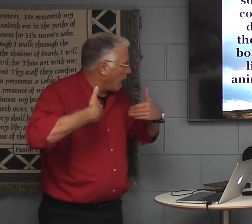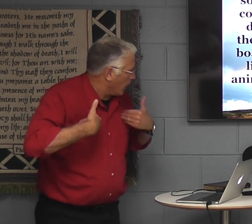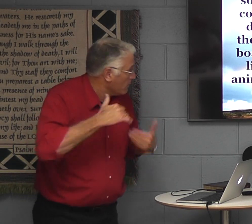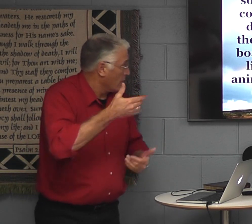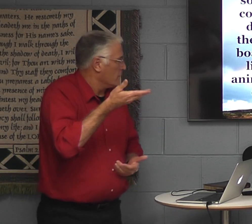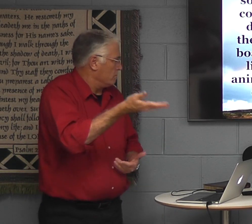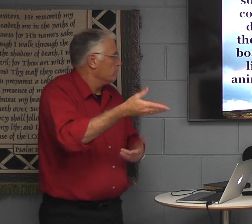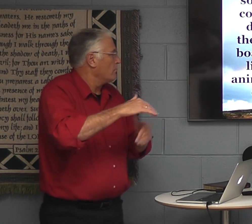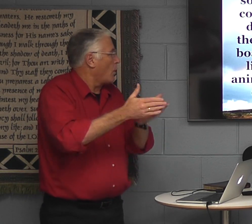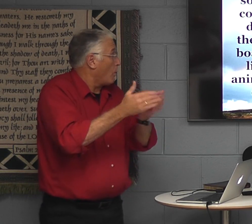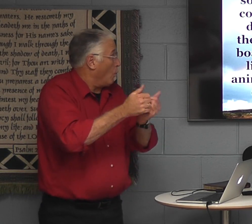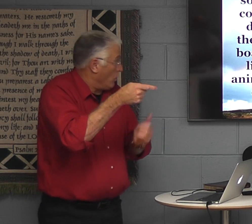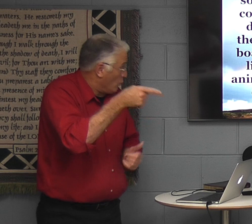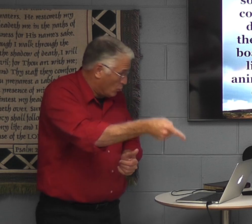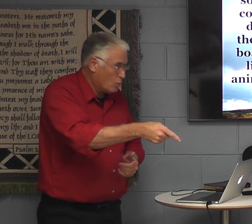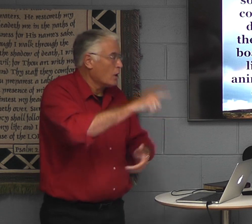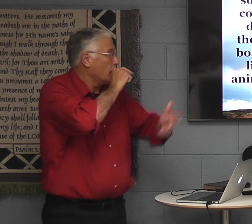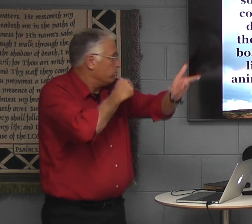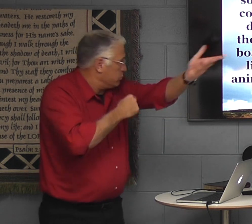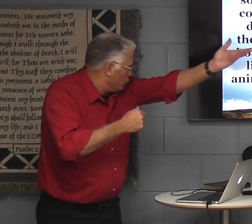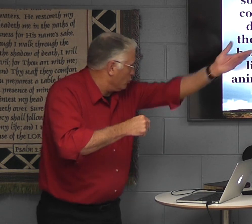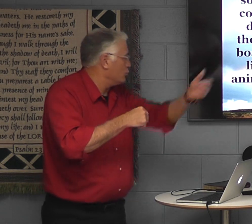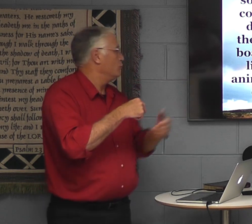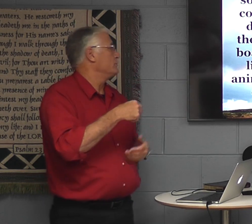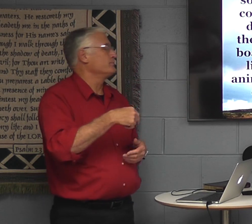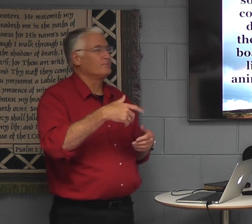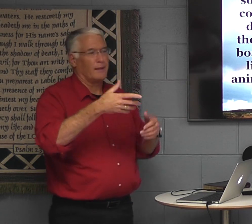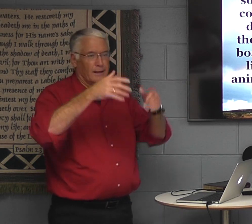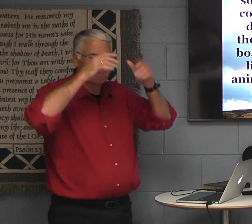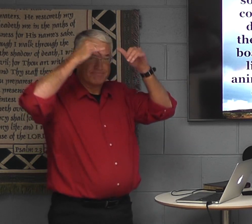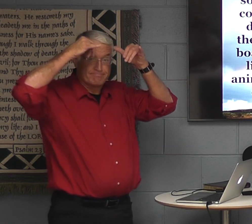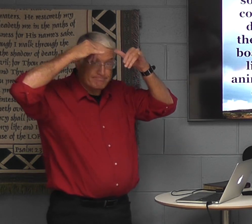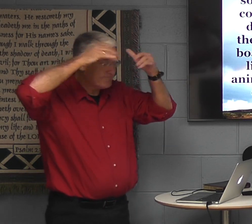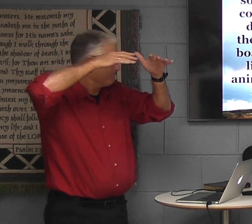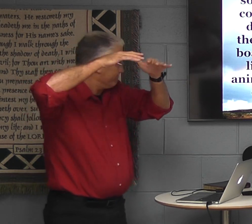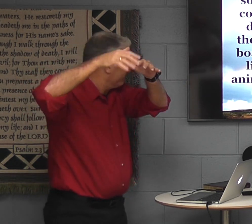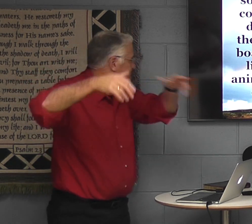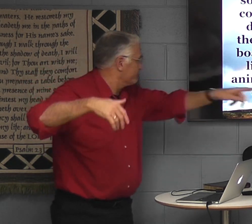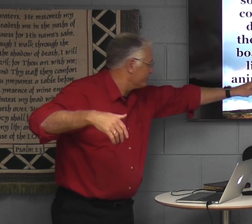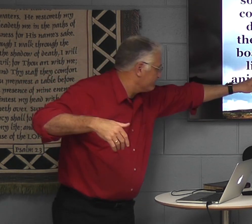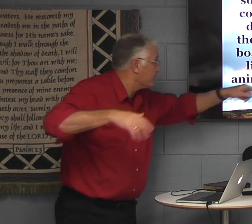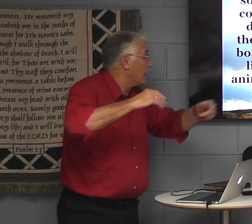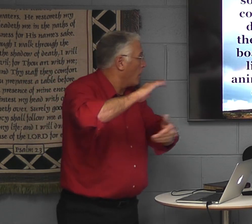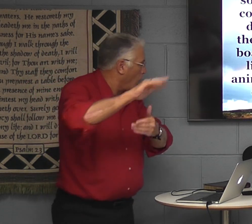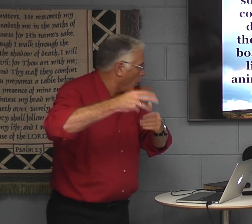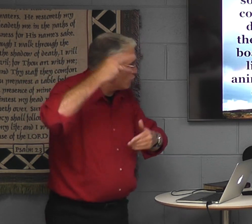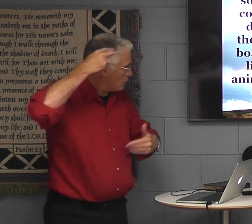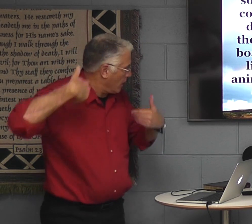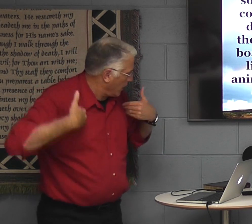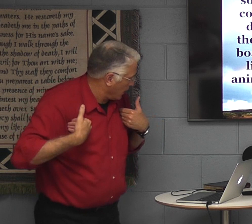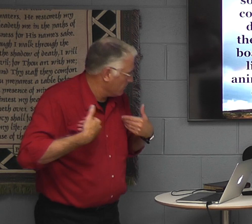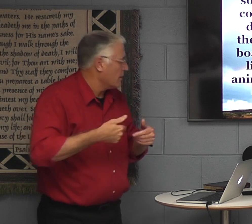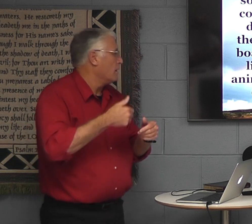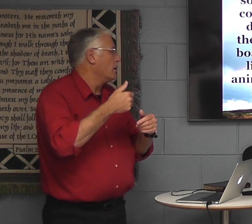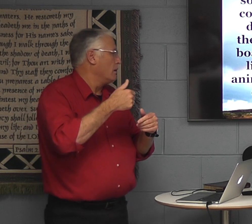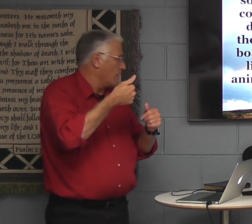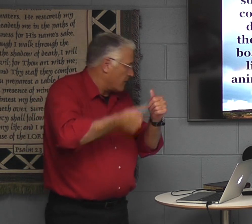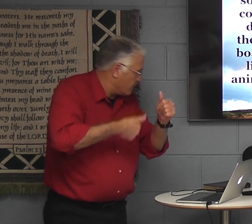descendants, with all the animals that were there on the boat with you, the birds, the livestock, and all the